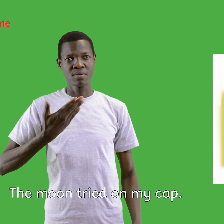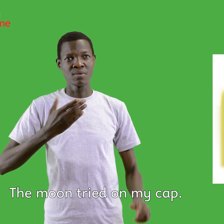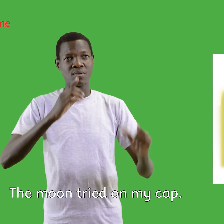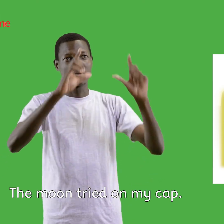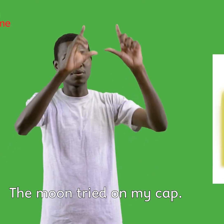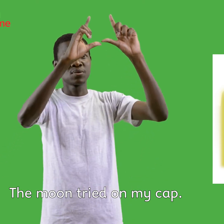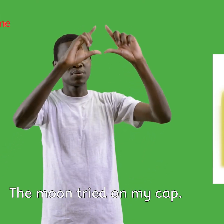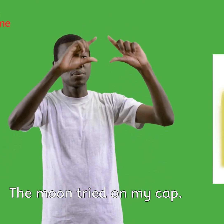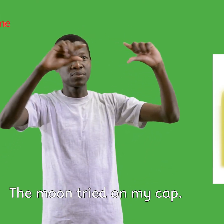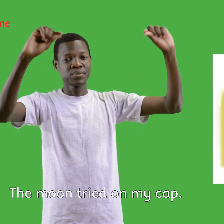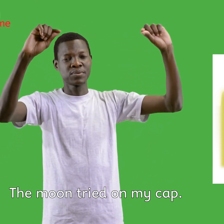The moon tried on my cap.